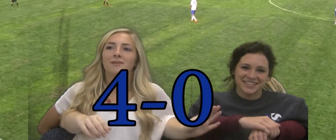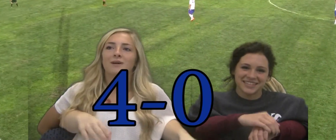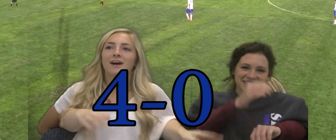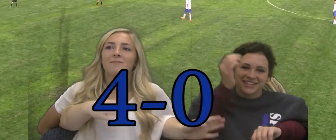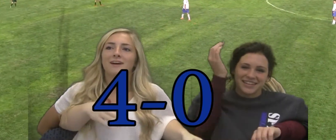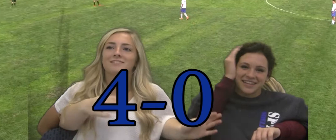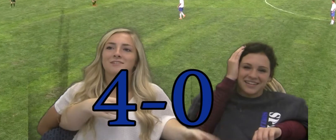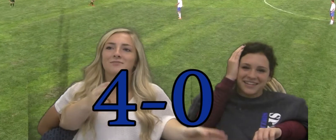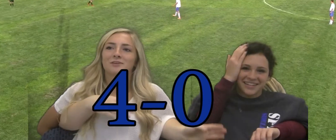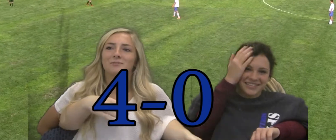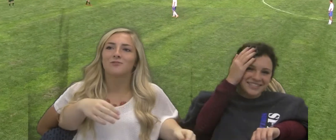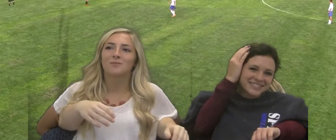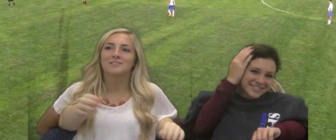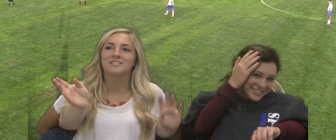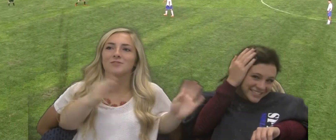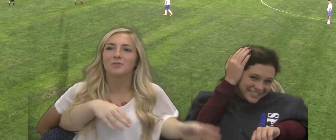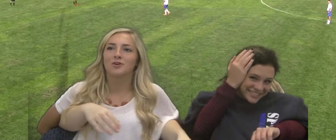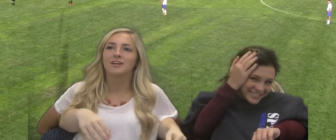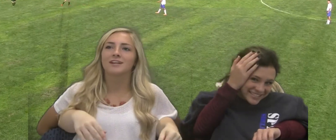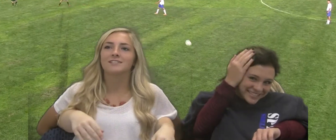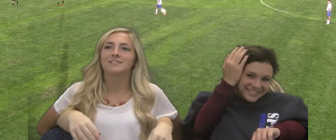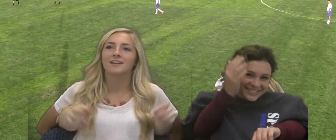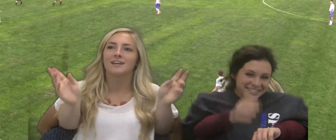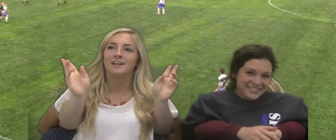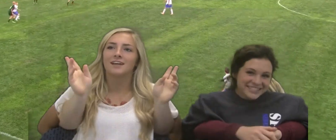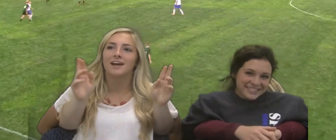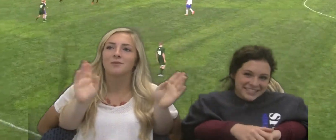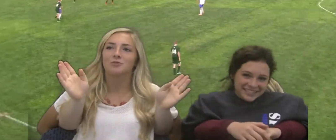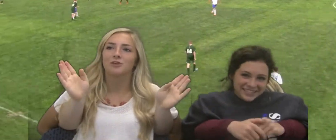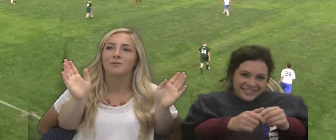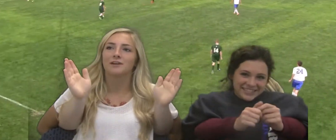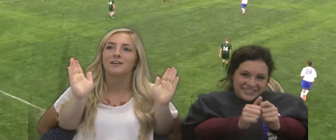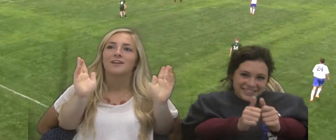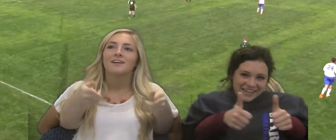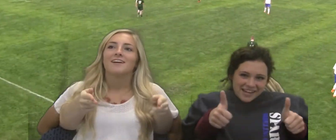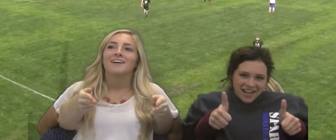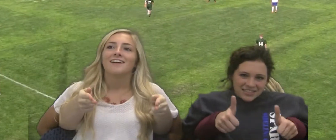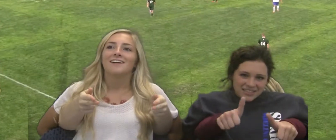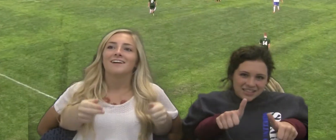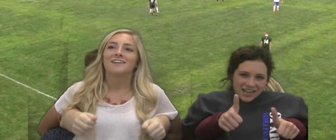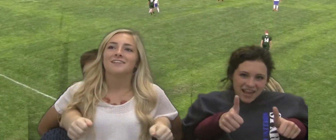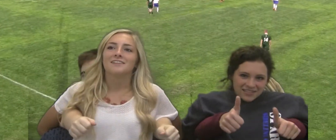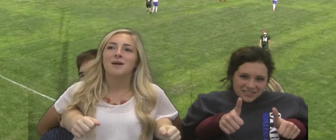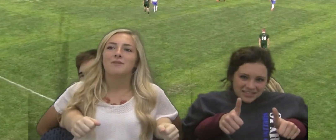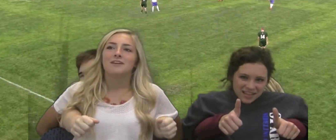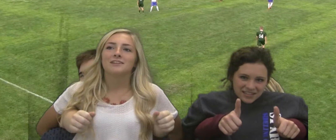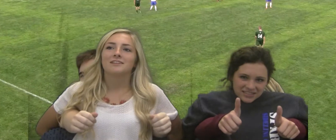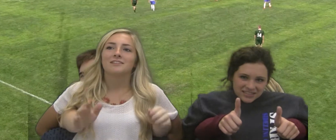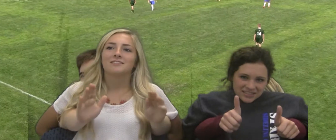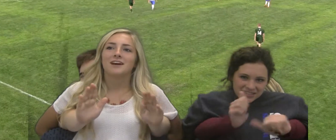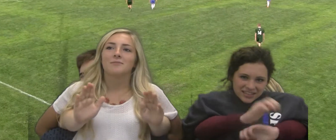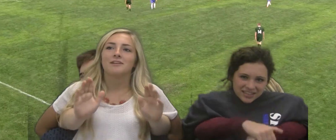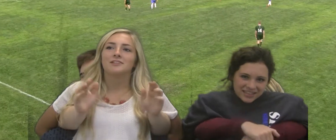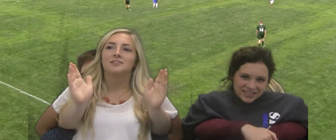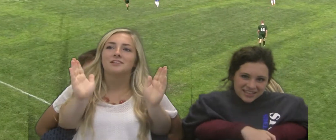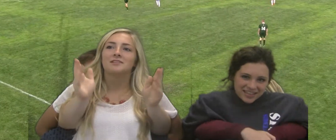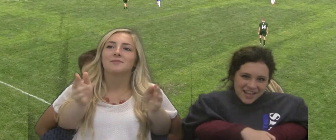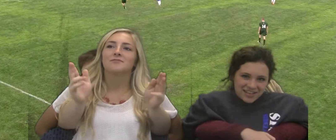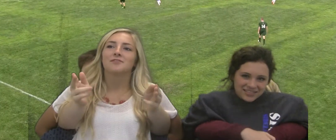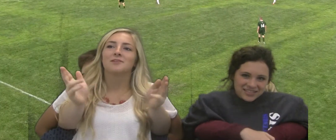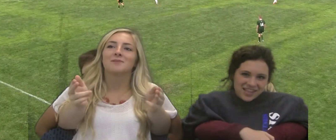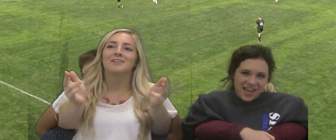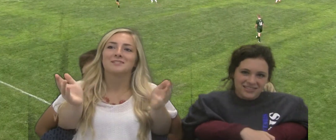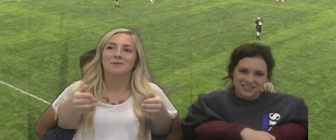shutout, aided by masterfield performances from Noah Yates and Adam Creamer, and domination